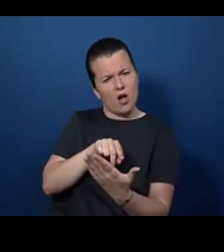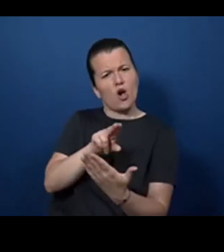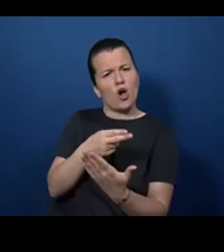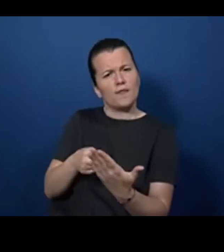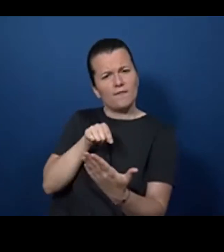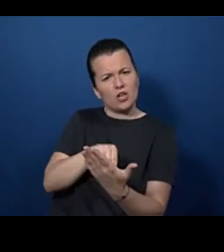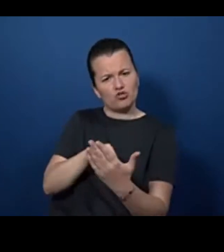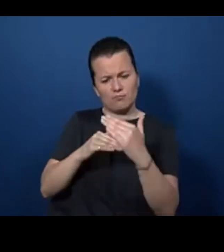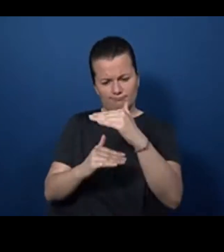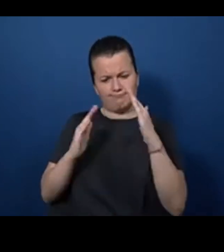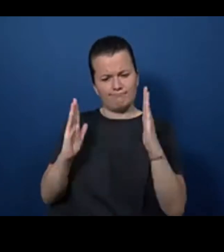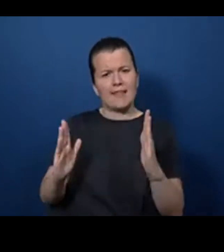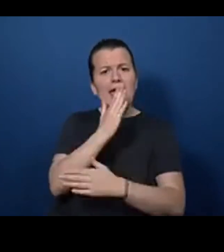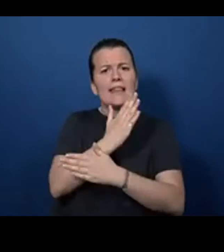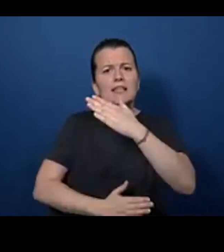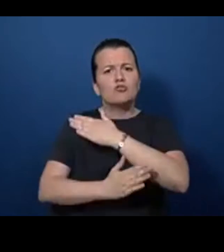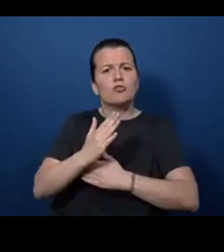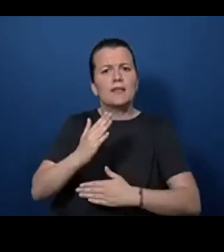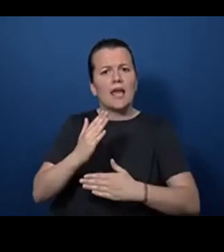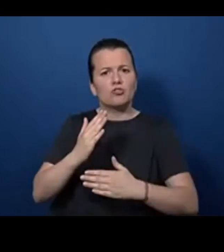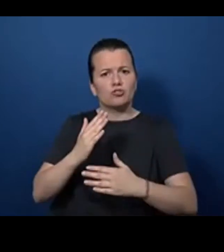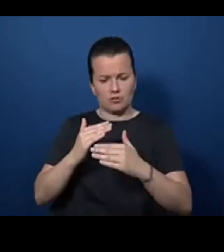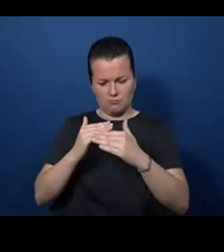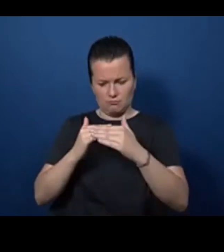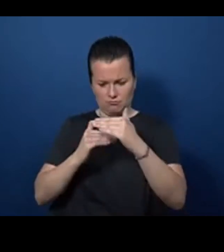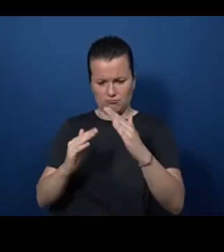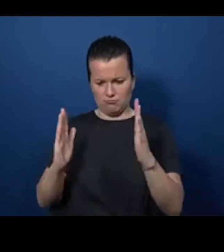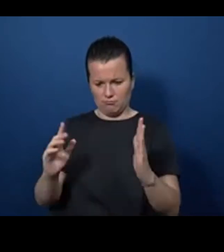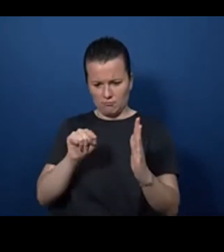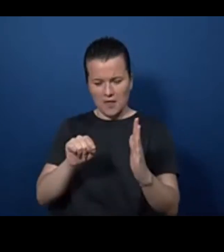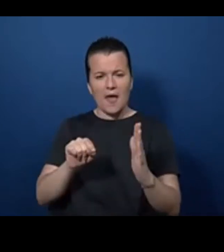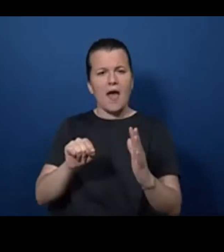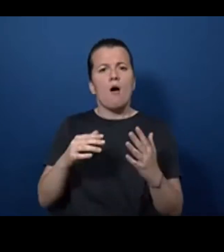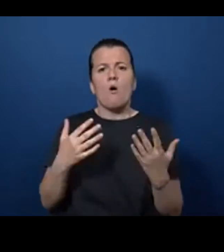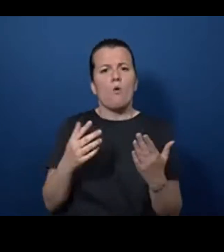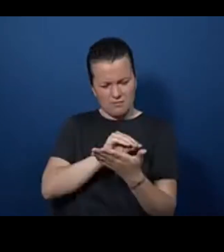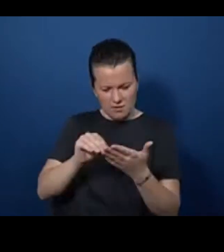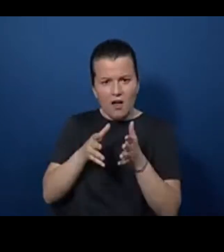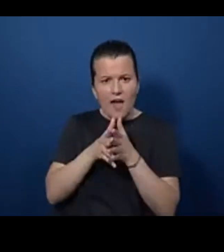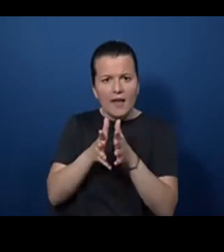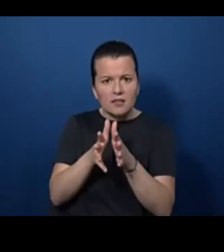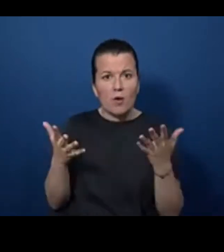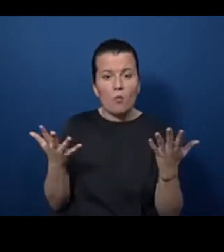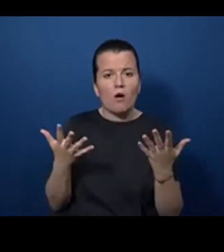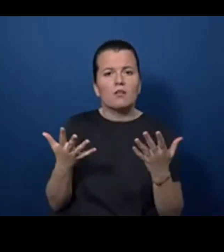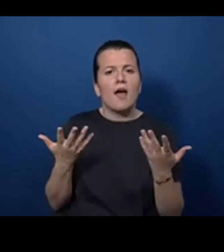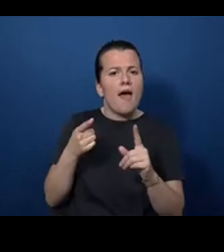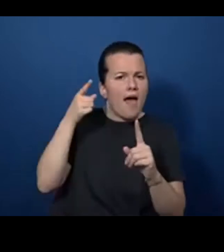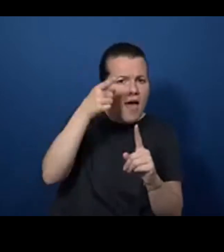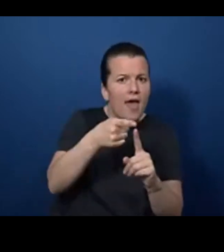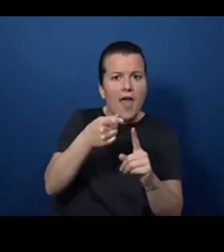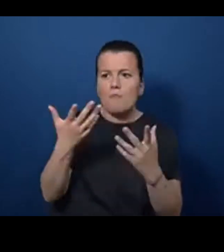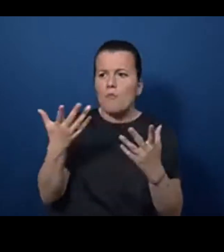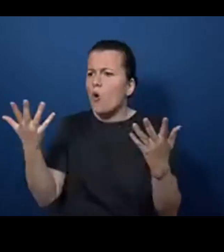not talk about the intention or the result. There can be either just